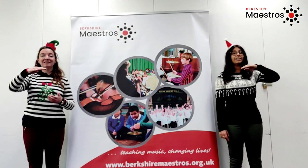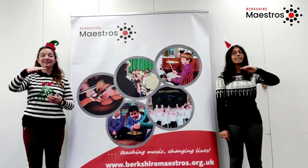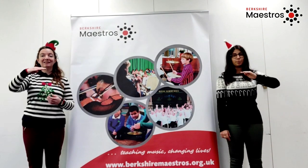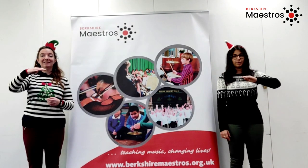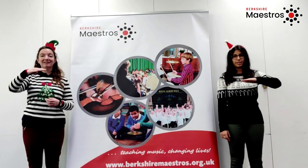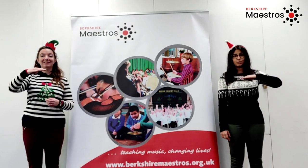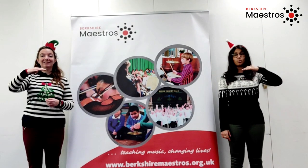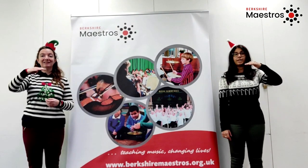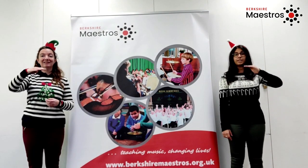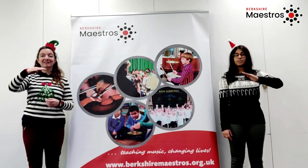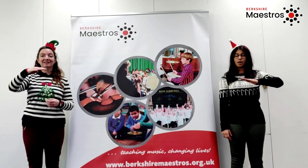bleak